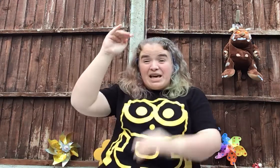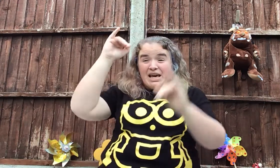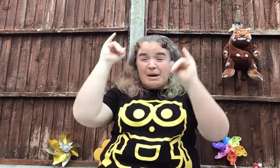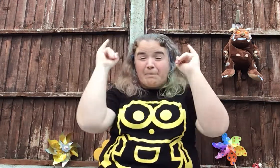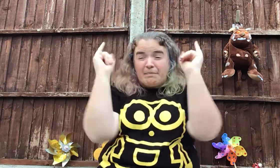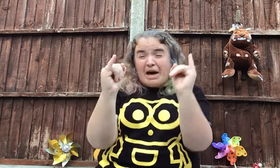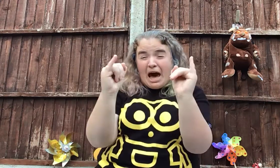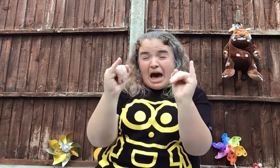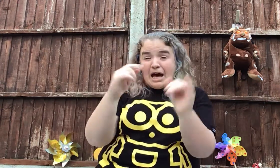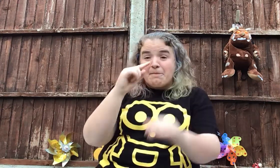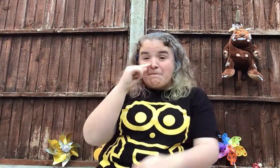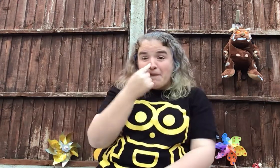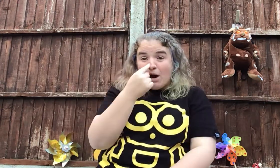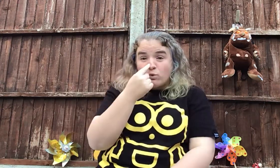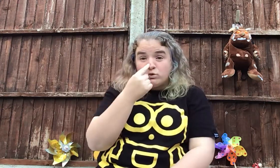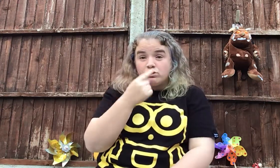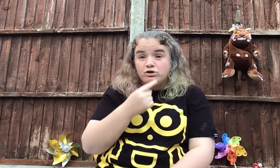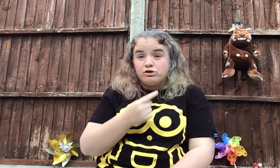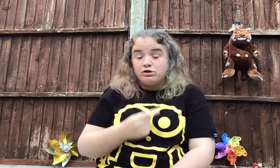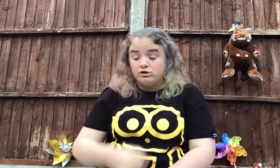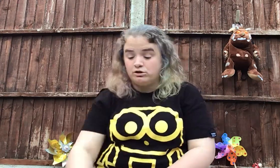big bad mouse?